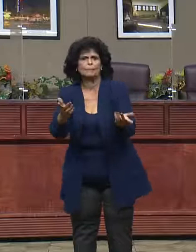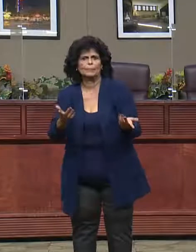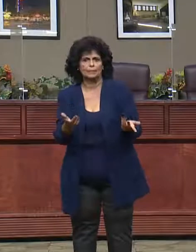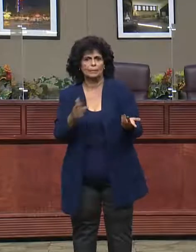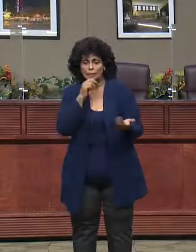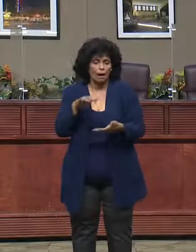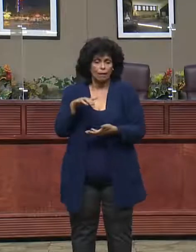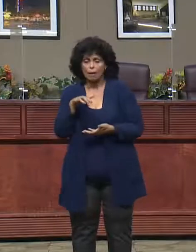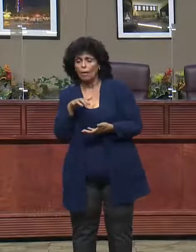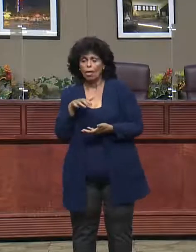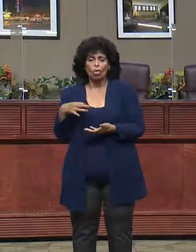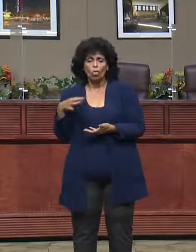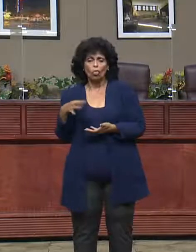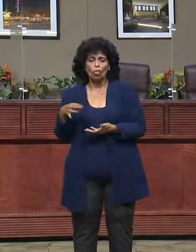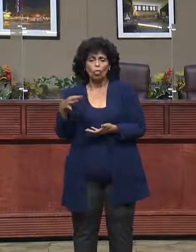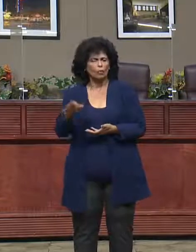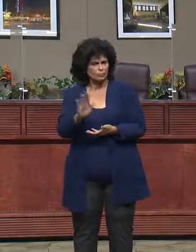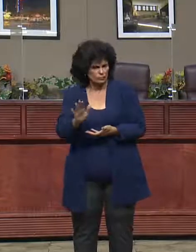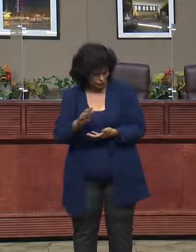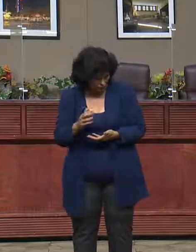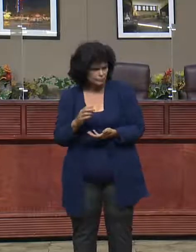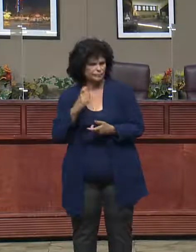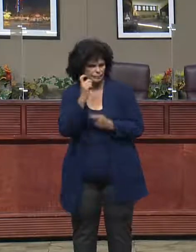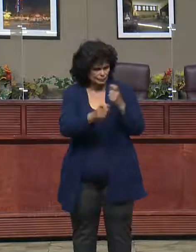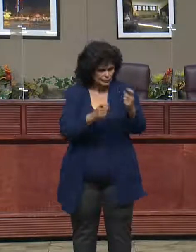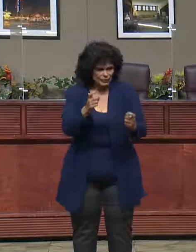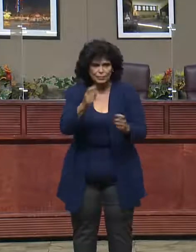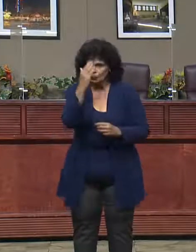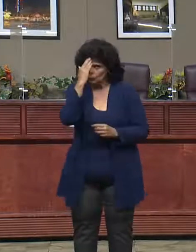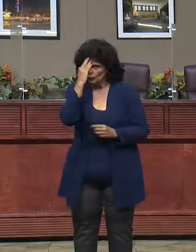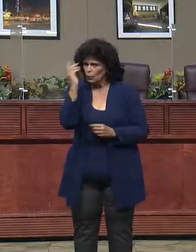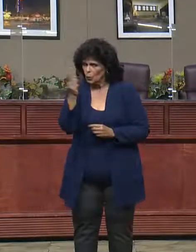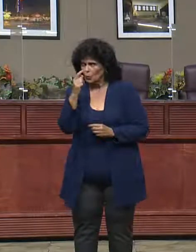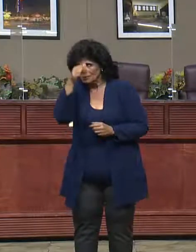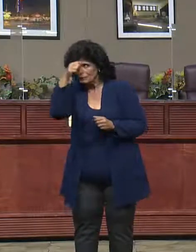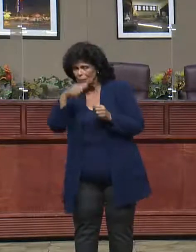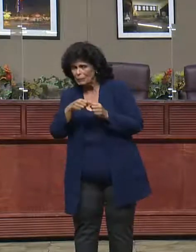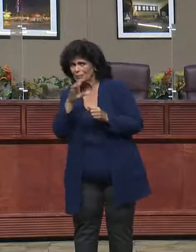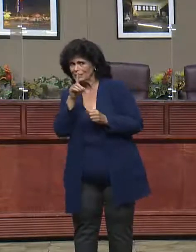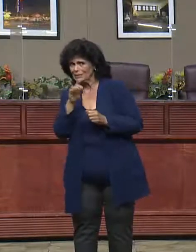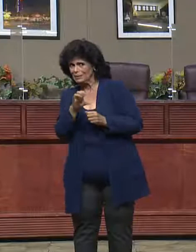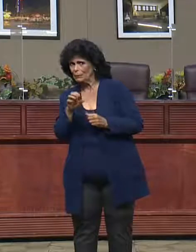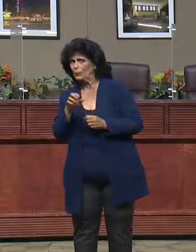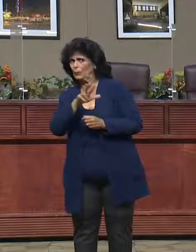that deadline that was always lurking of December the 30th.